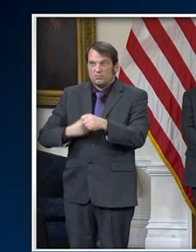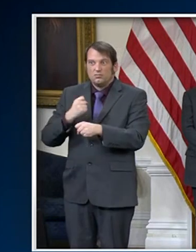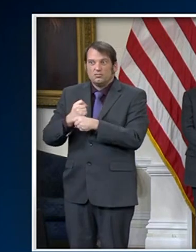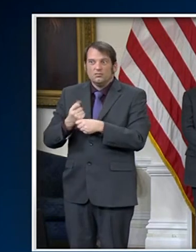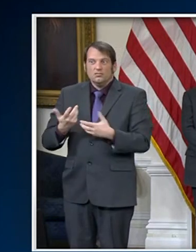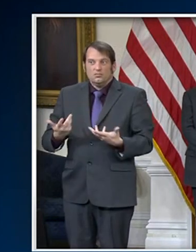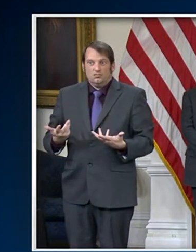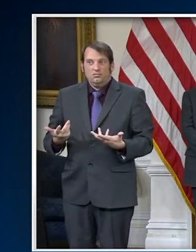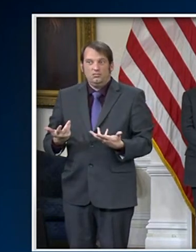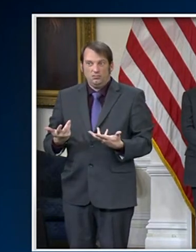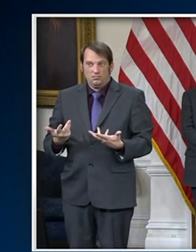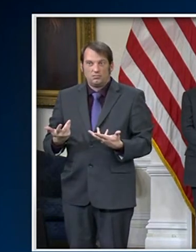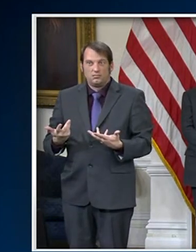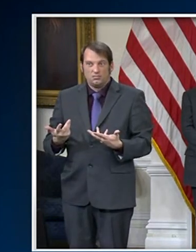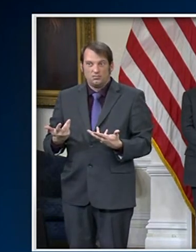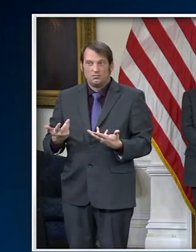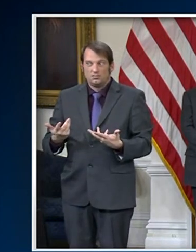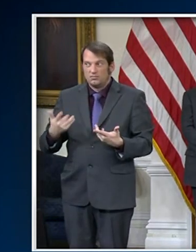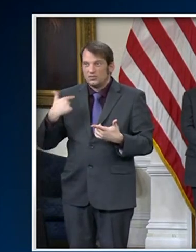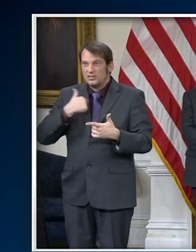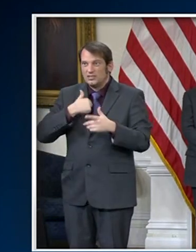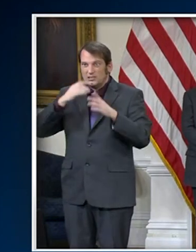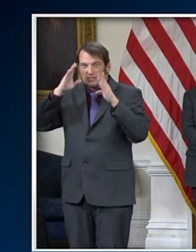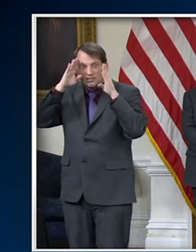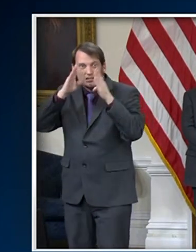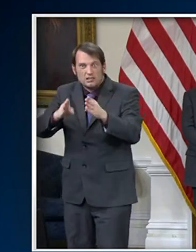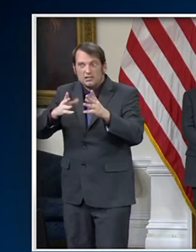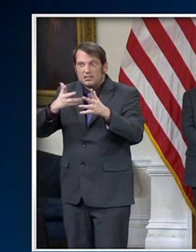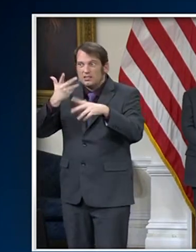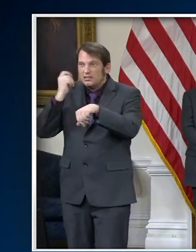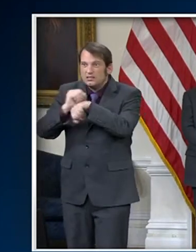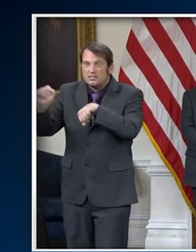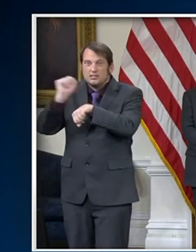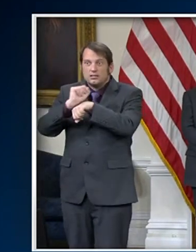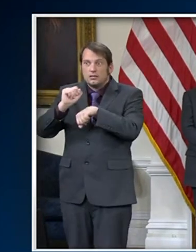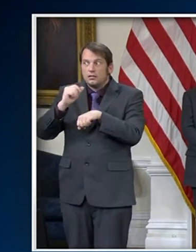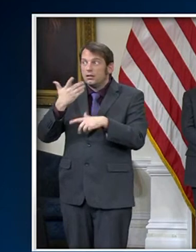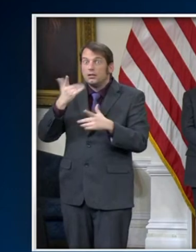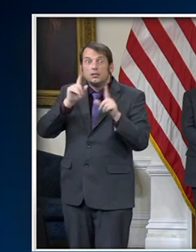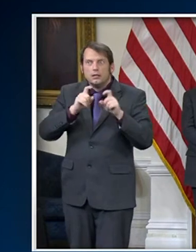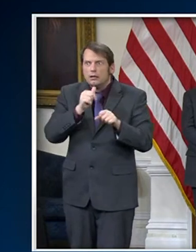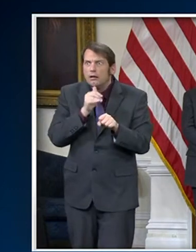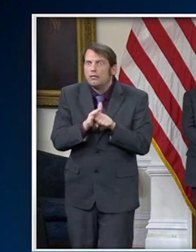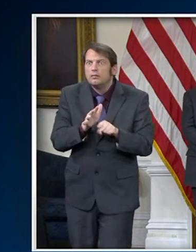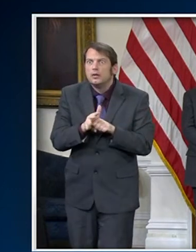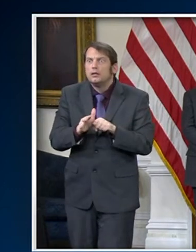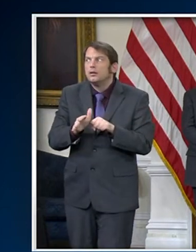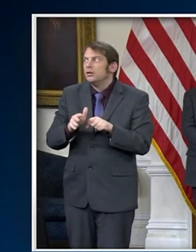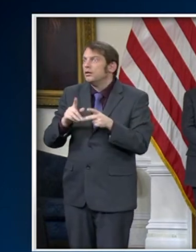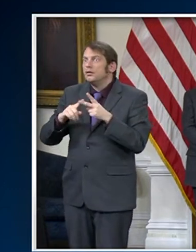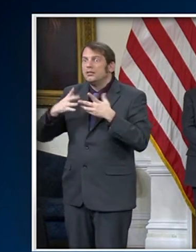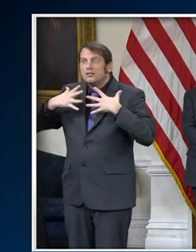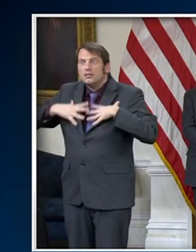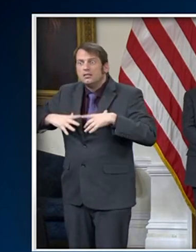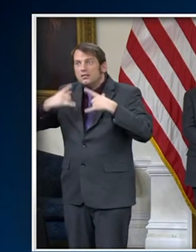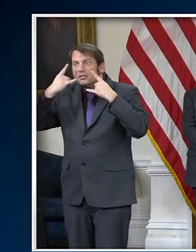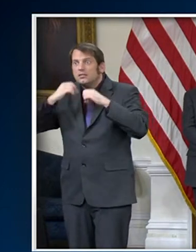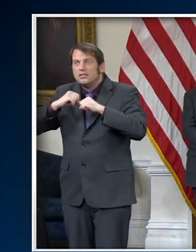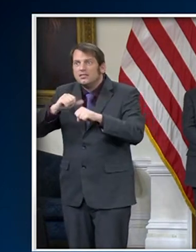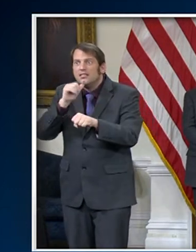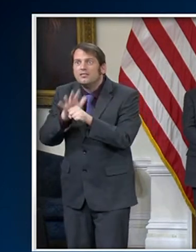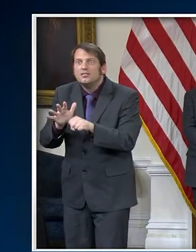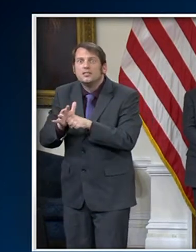equipment shortages, testing shortages, school closures, surging patients